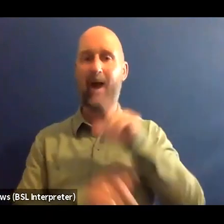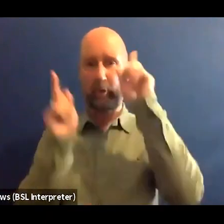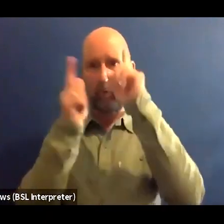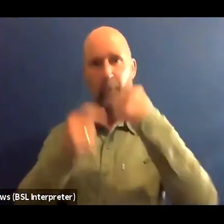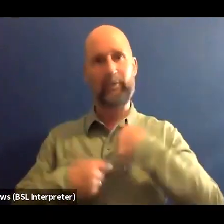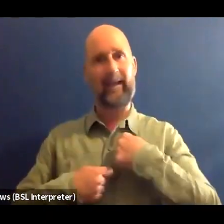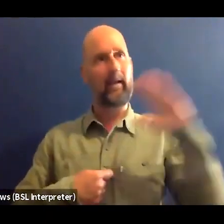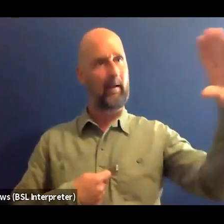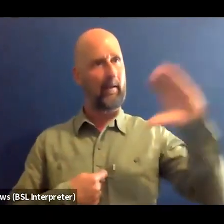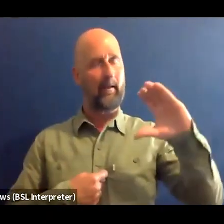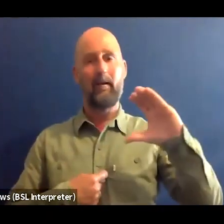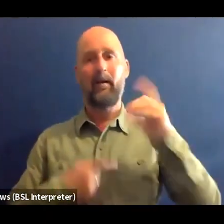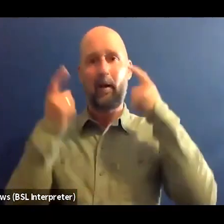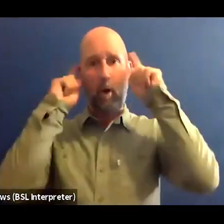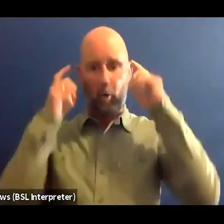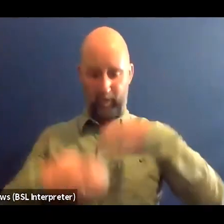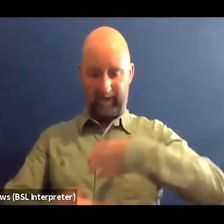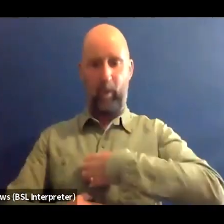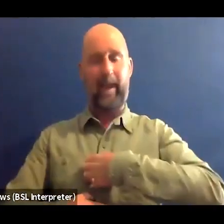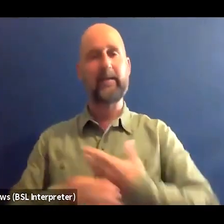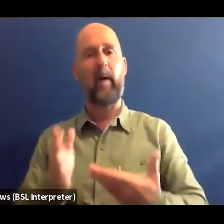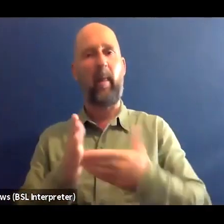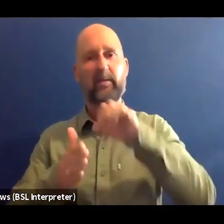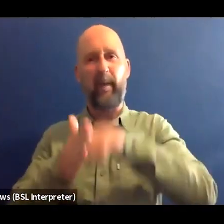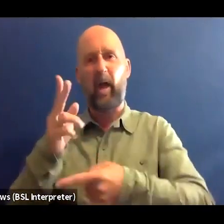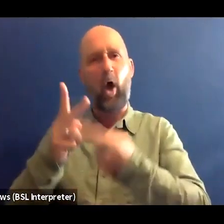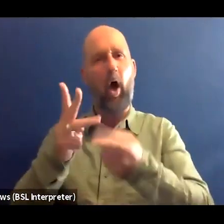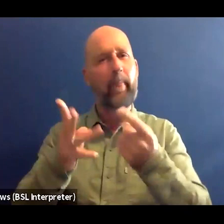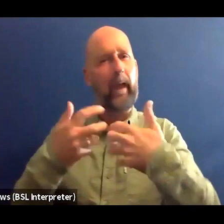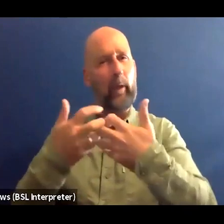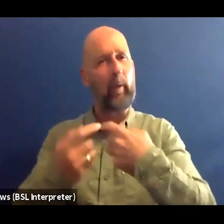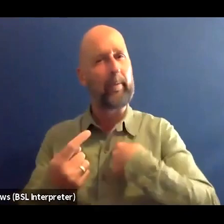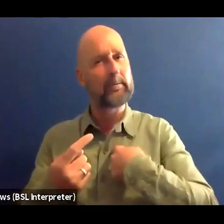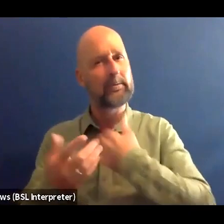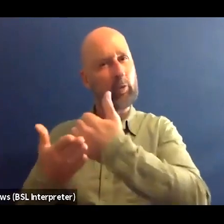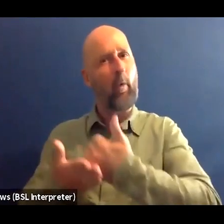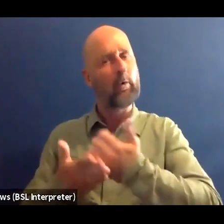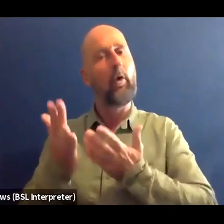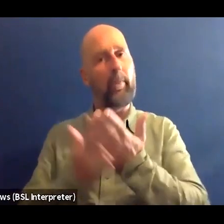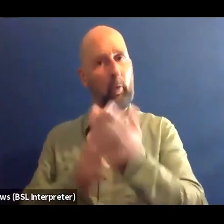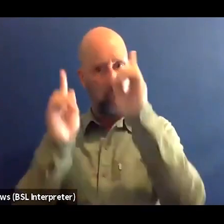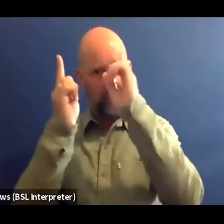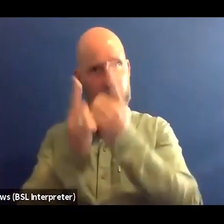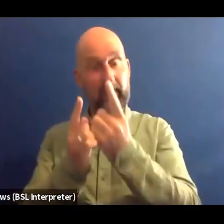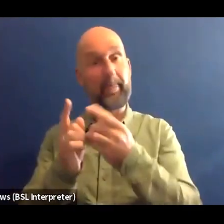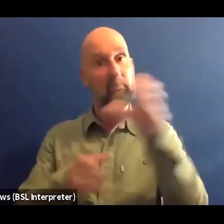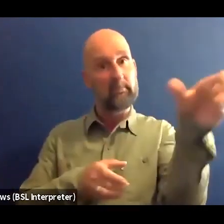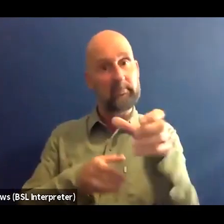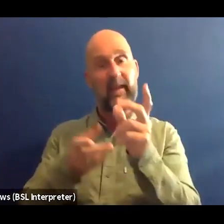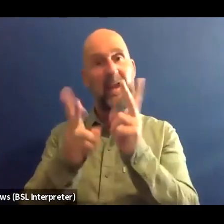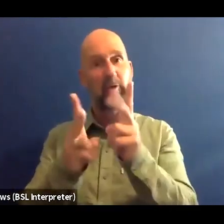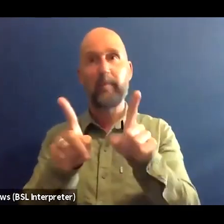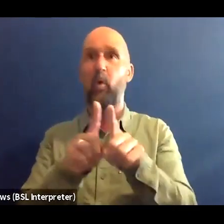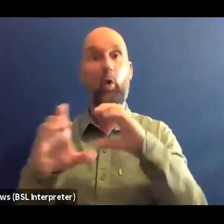was given in order to fund any equipment or anything I needed. It also covers interpreters and things like that, or